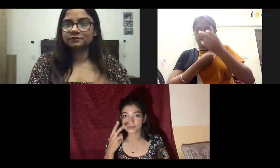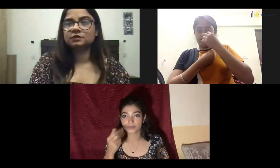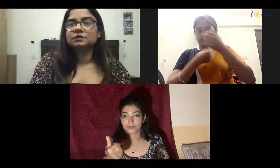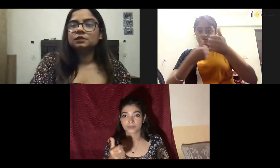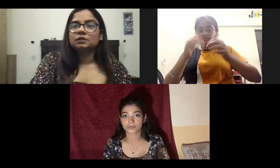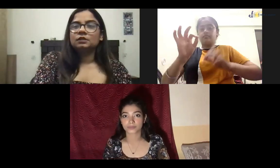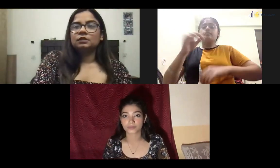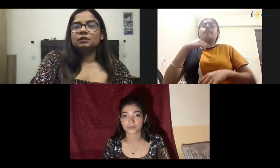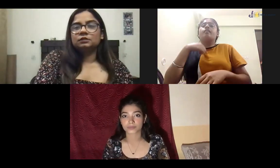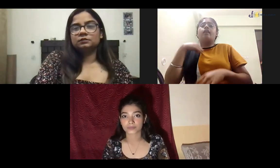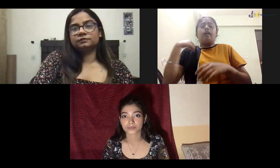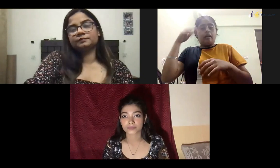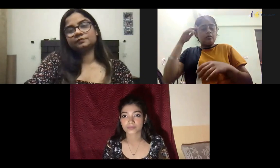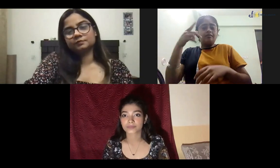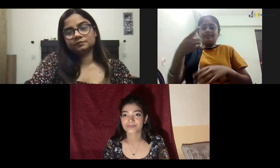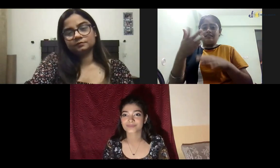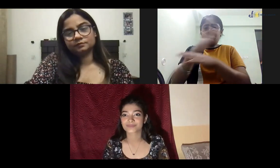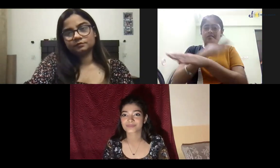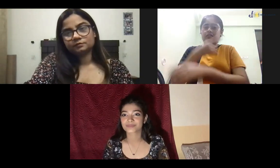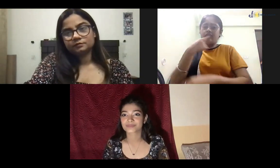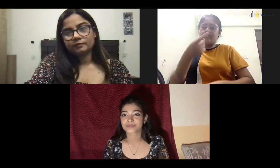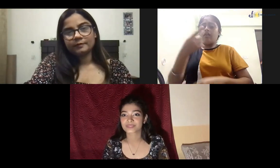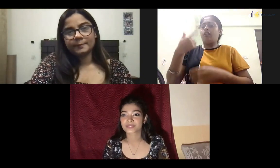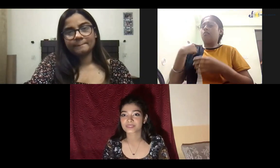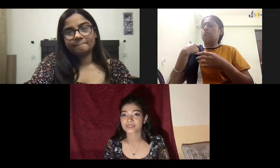questions. Shweta, can you see me?